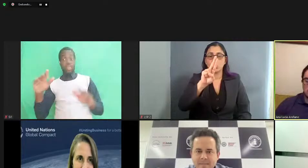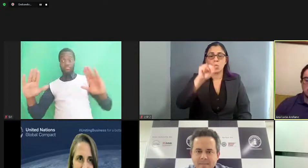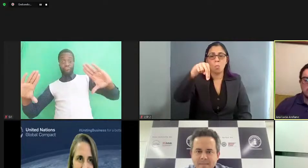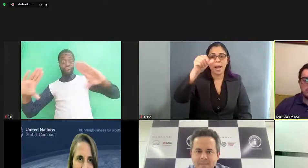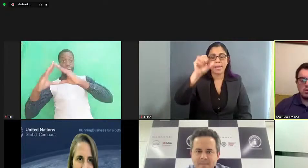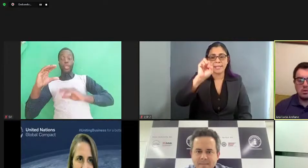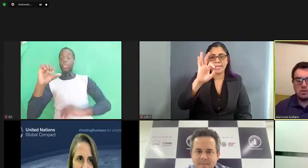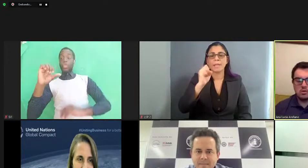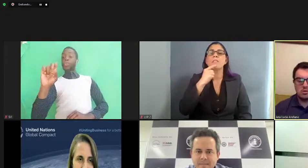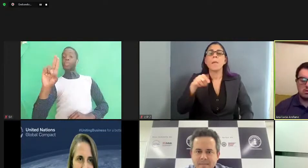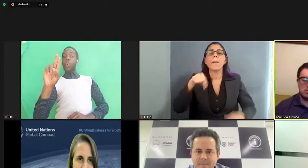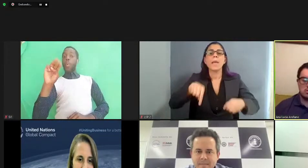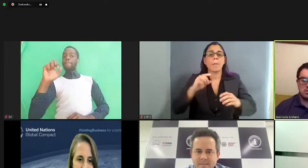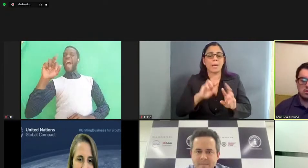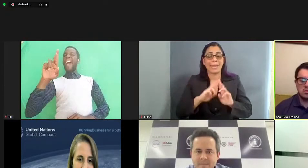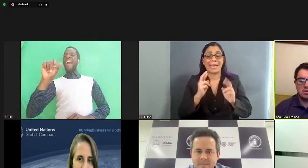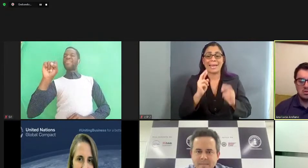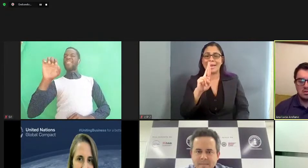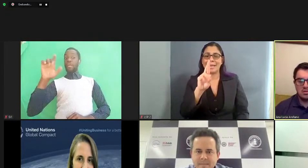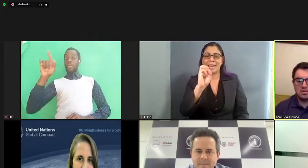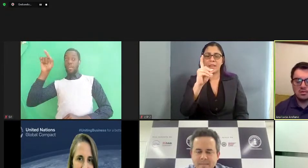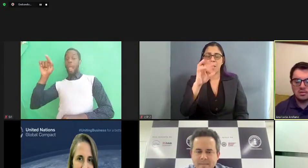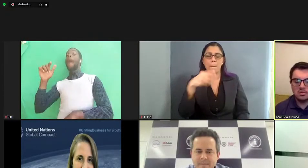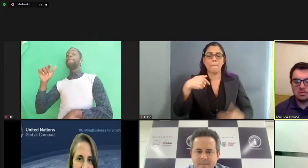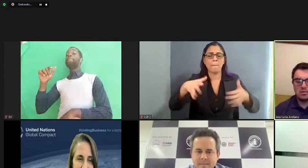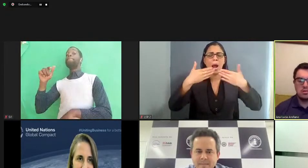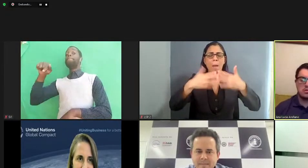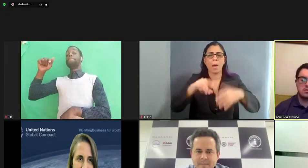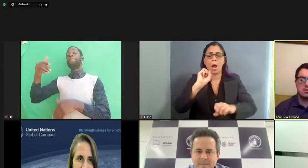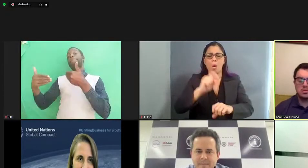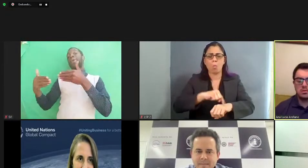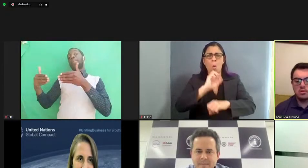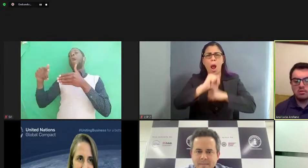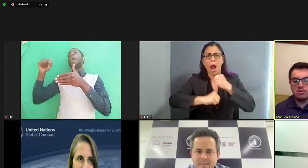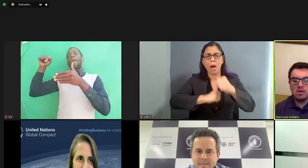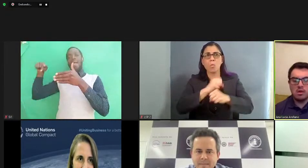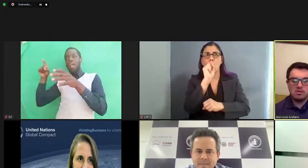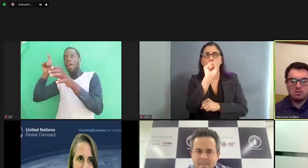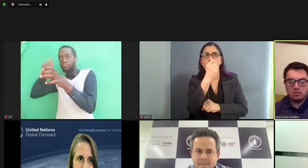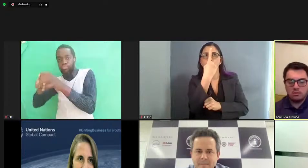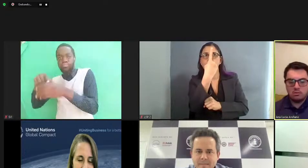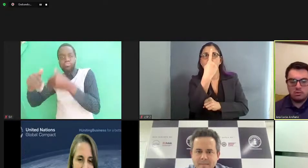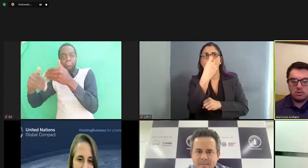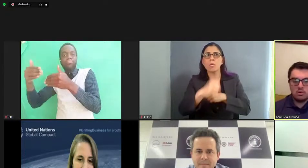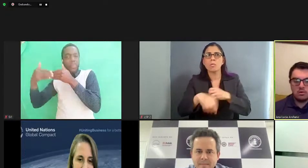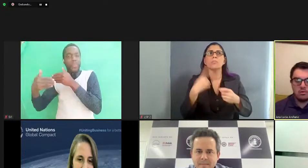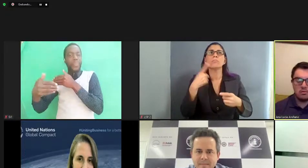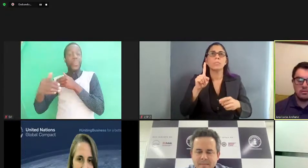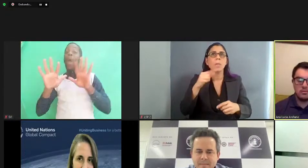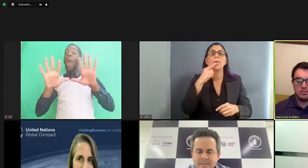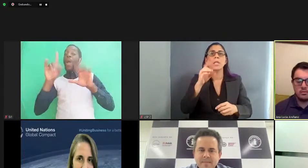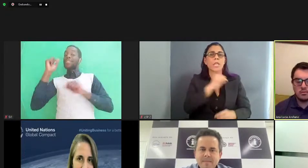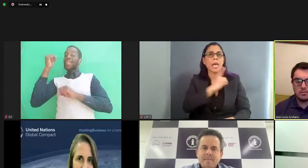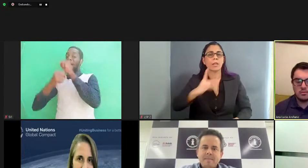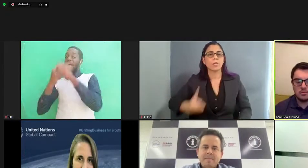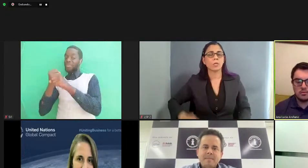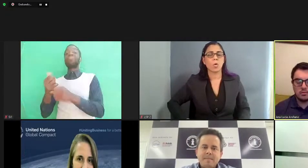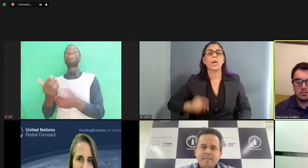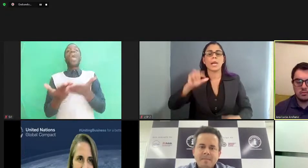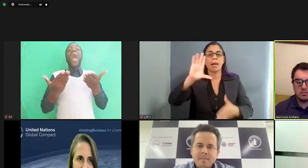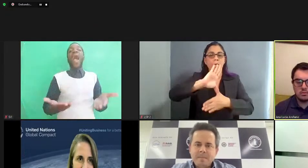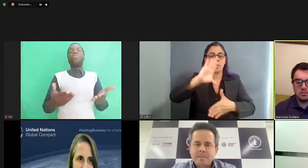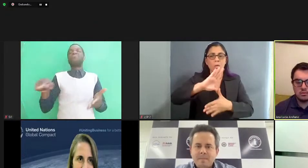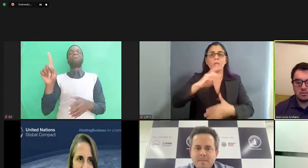summarizer and the network of the global compact in panama and